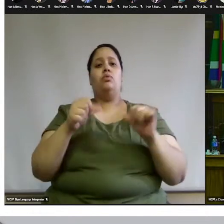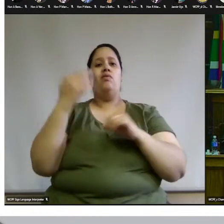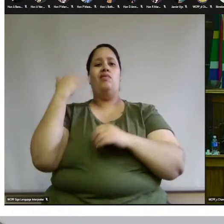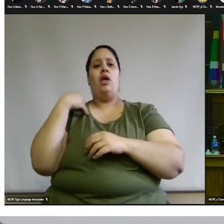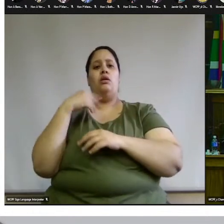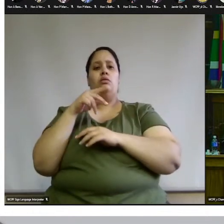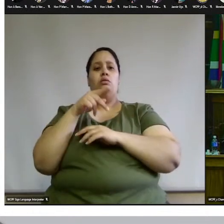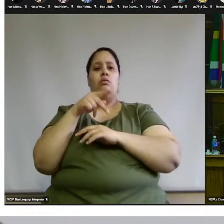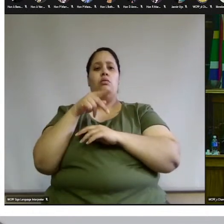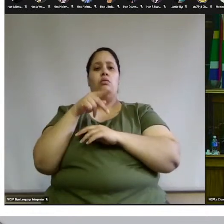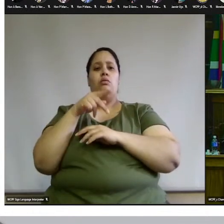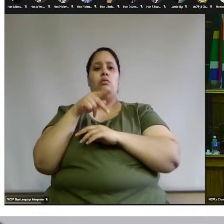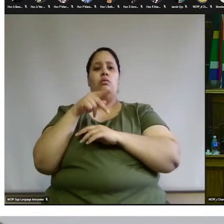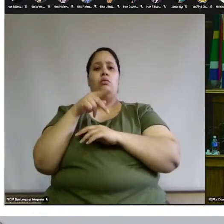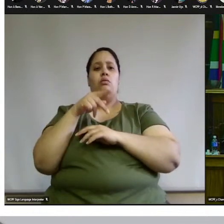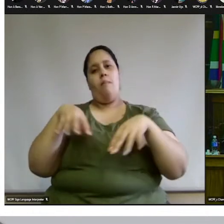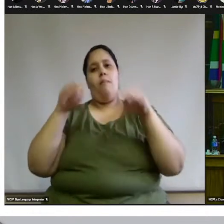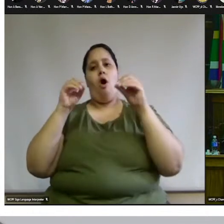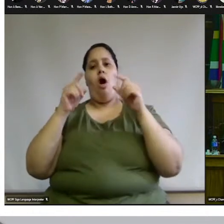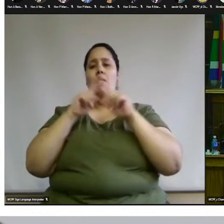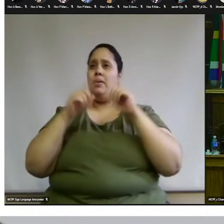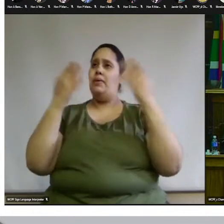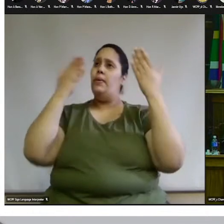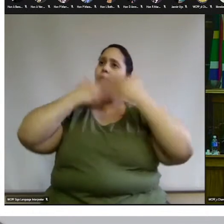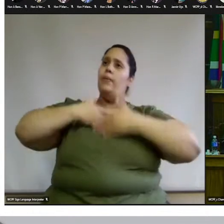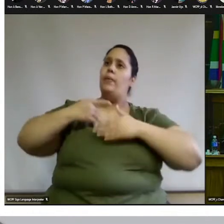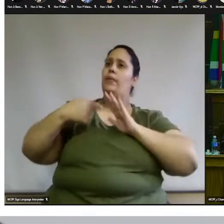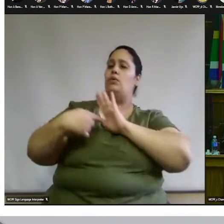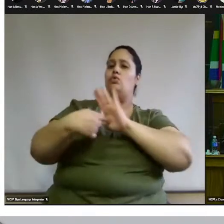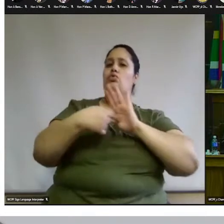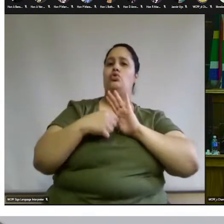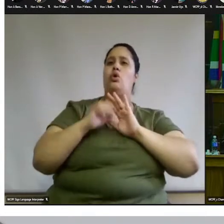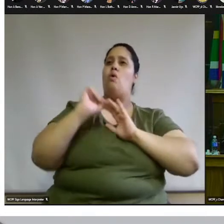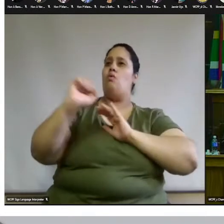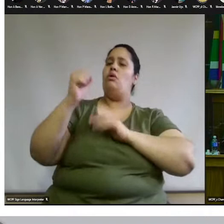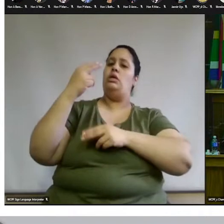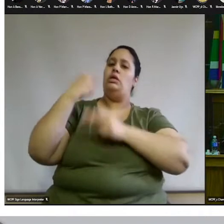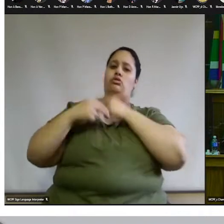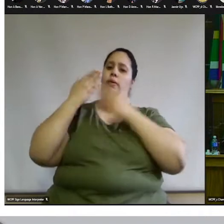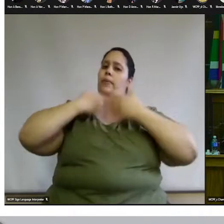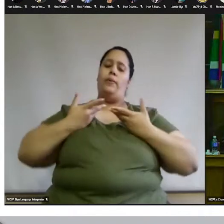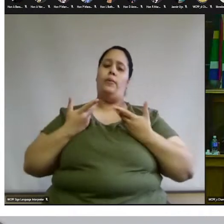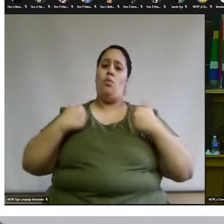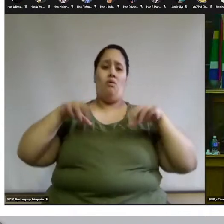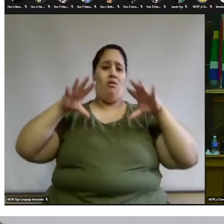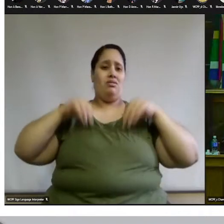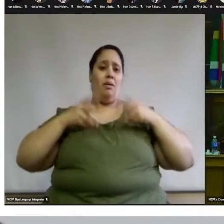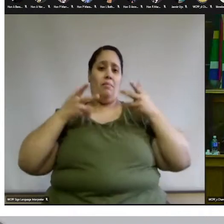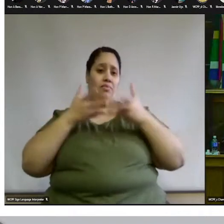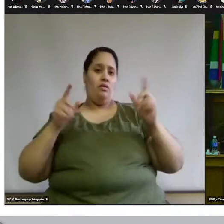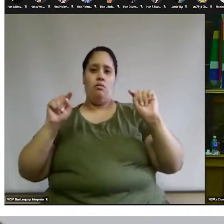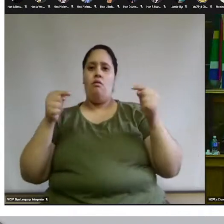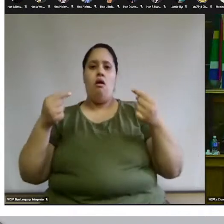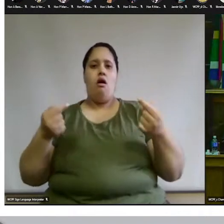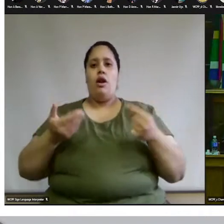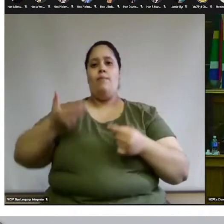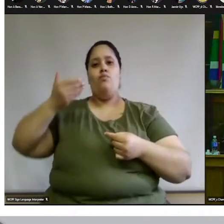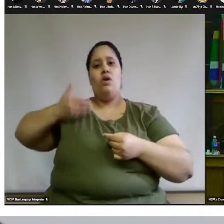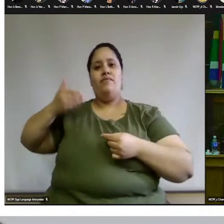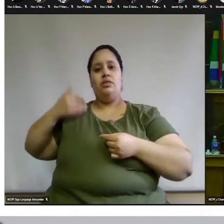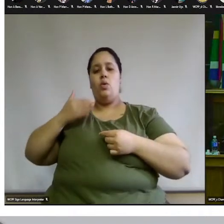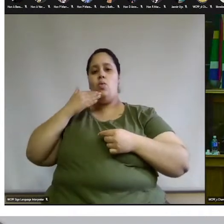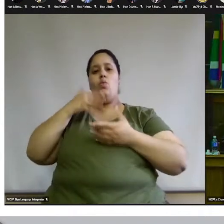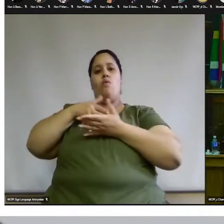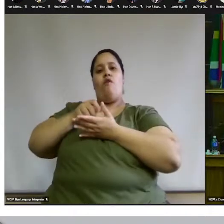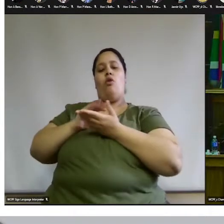members from Paul, but there is nothing to depict that history. It is unacceptable that previously disadvantaged communities